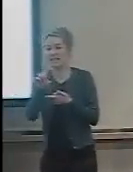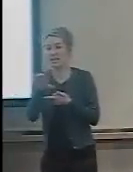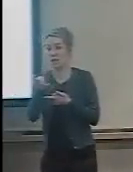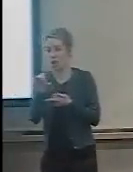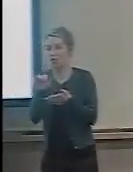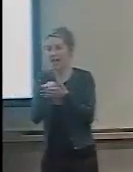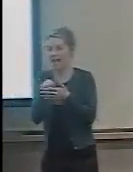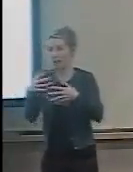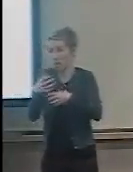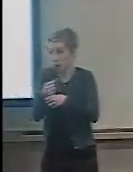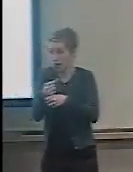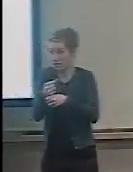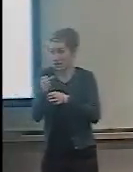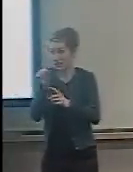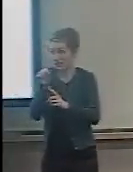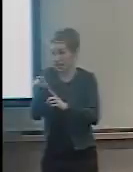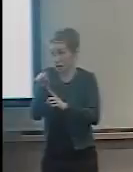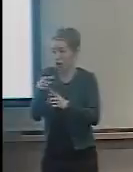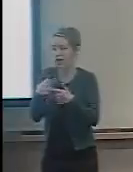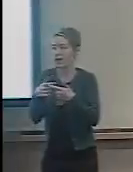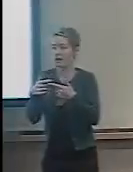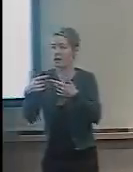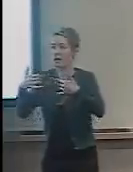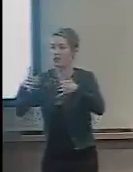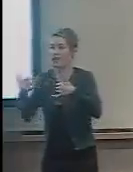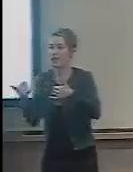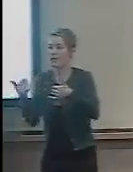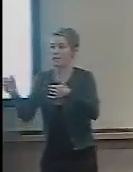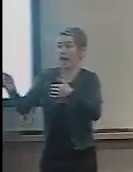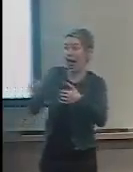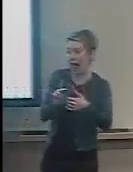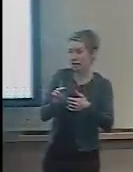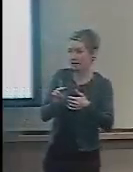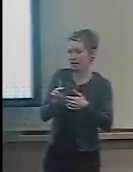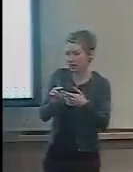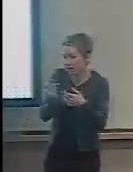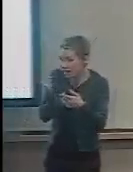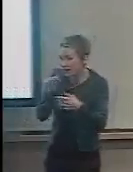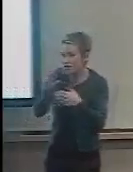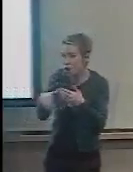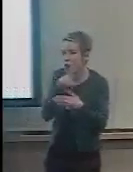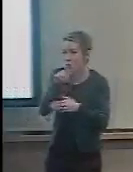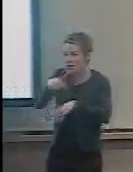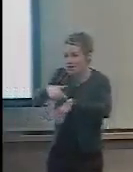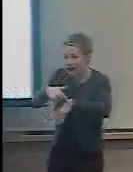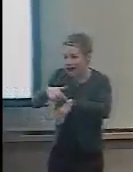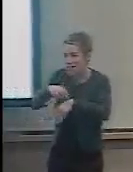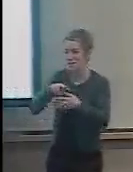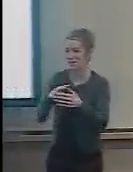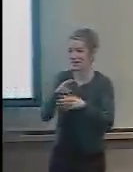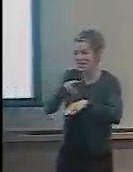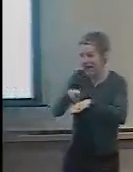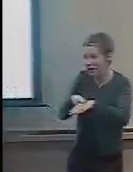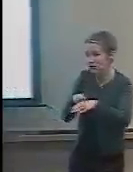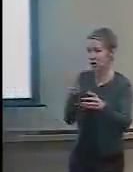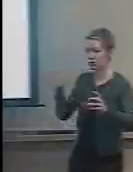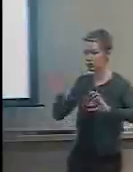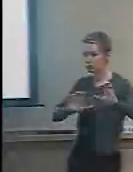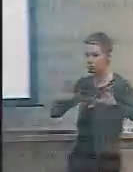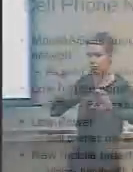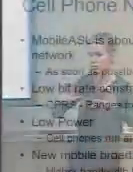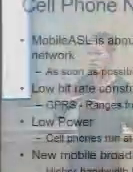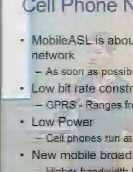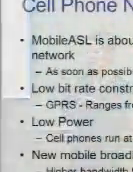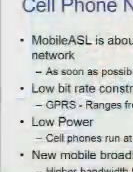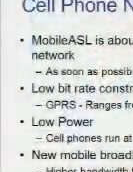compressed signal and then play it back. And all this in real time, meaning that it's natural, there's a very little delay